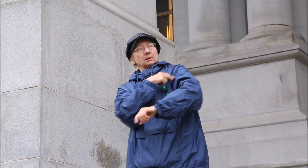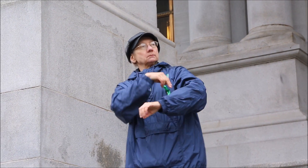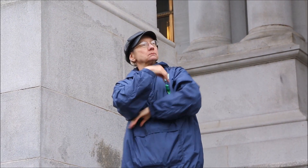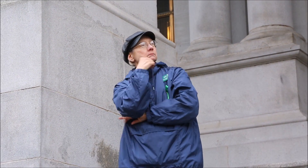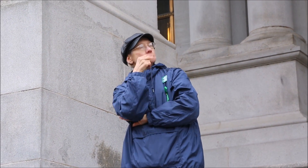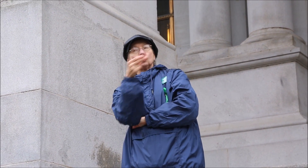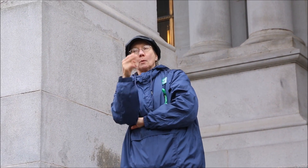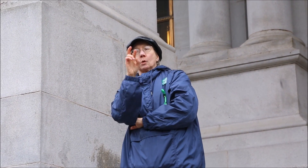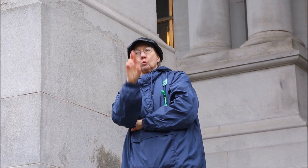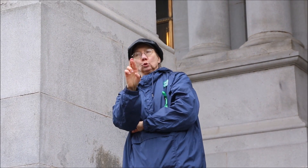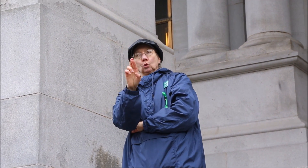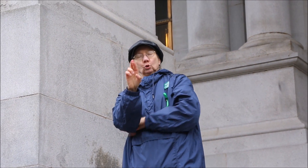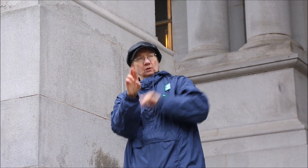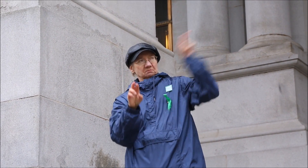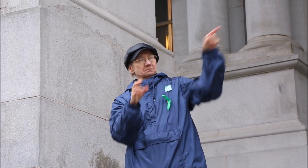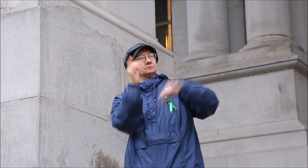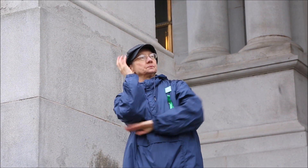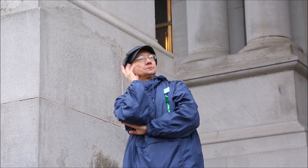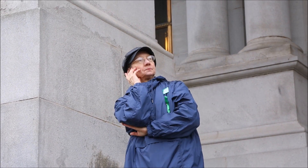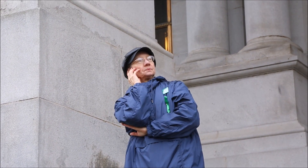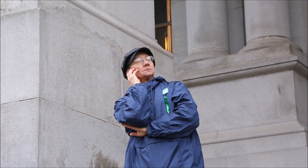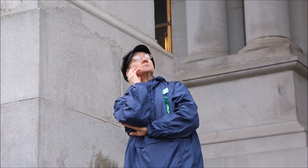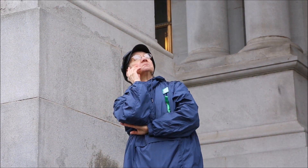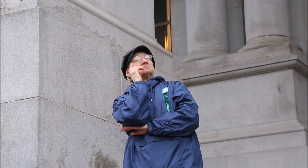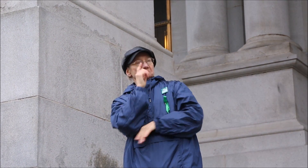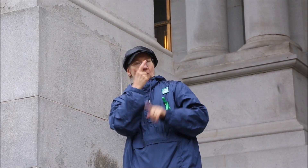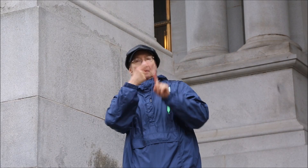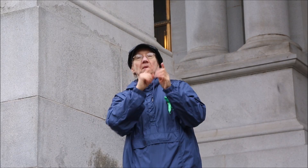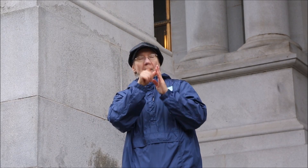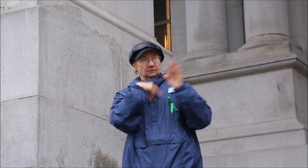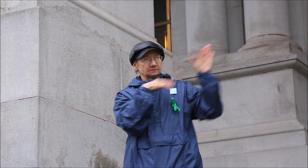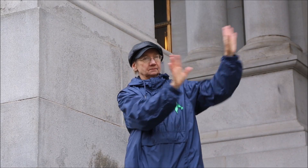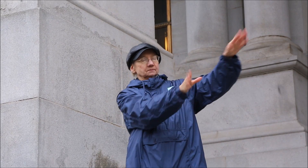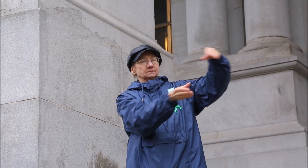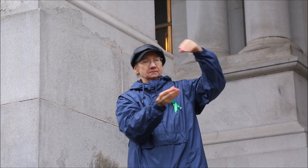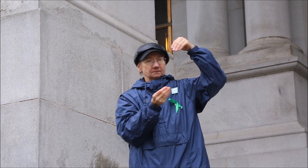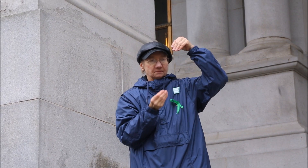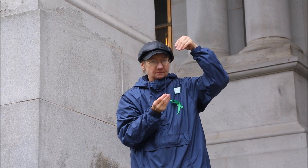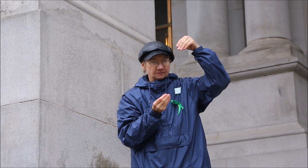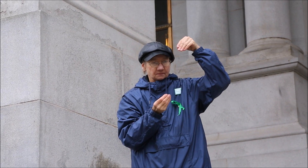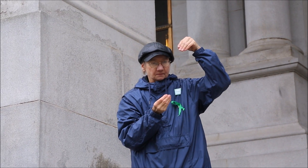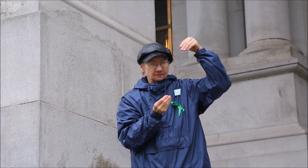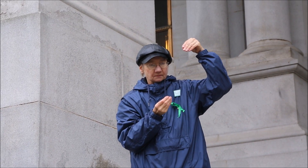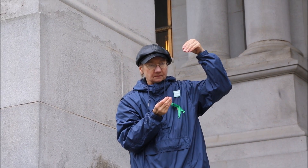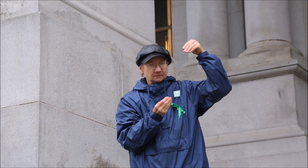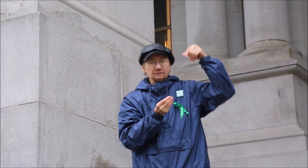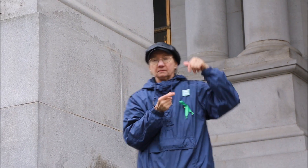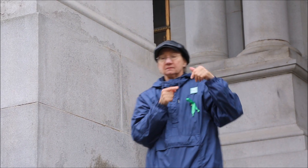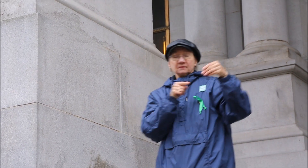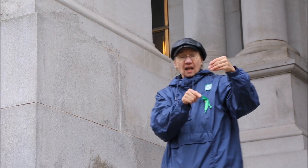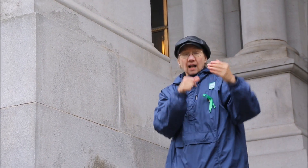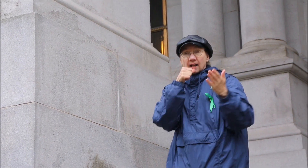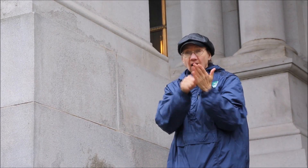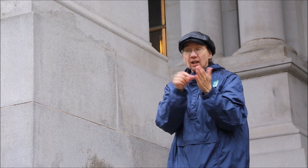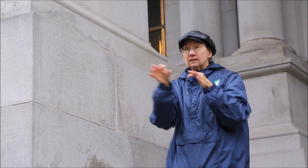all the time. You're always talking on the phone. You never hang it up. You're talking to your friends. You're not talking about work.